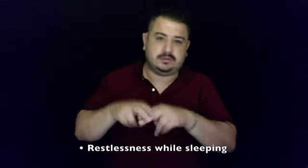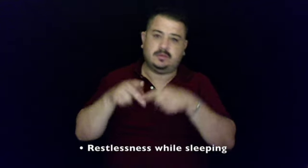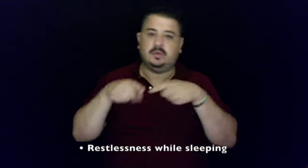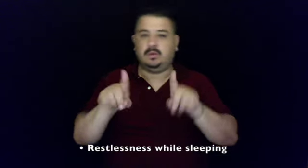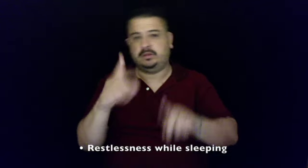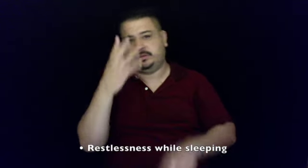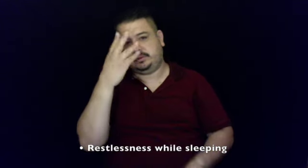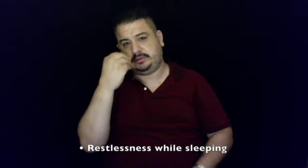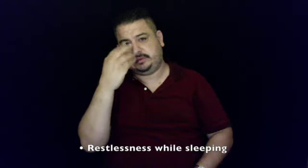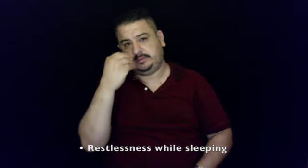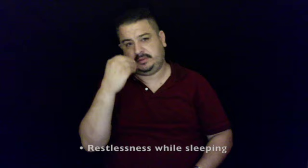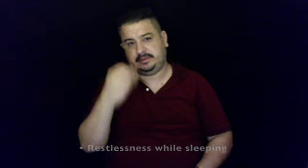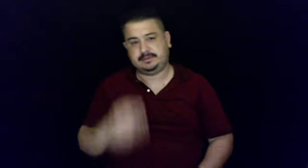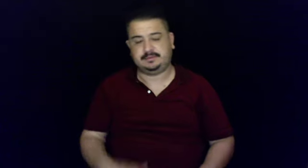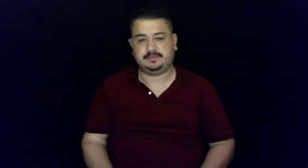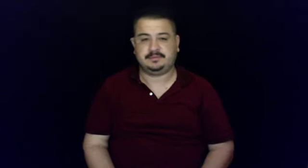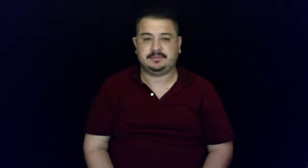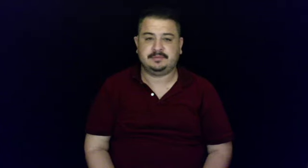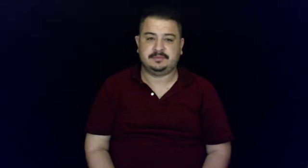restlessness while sleeping,